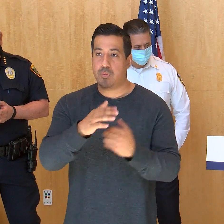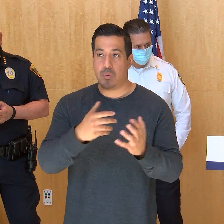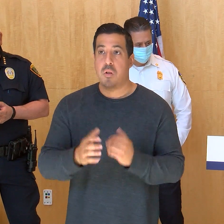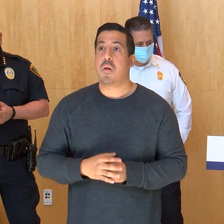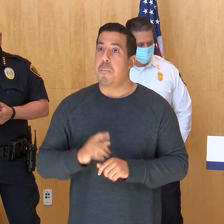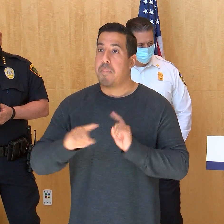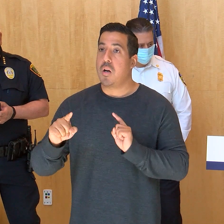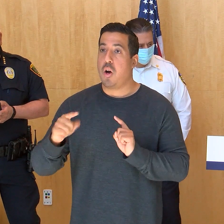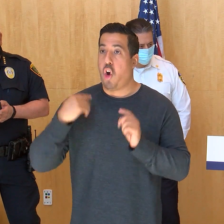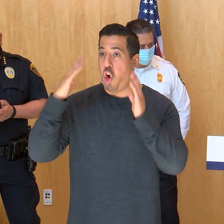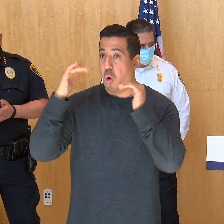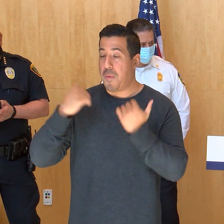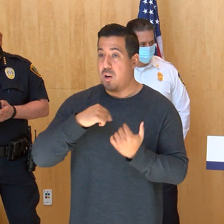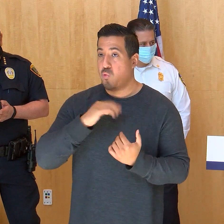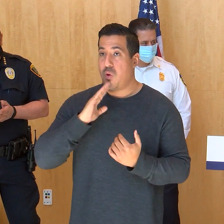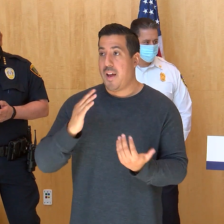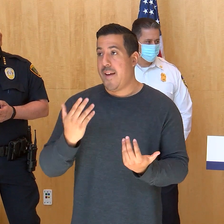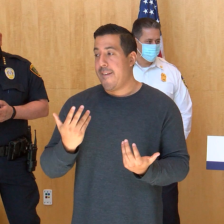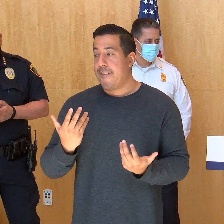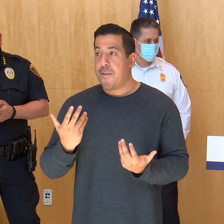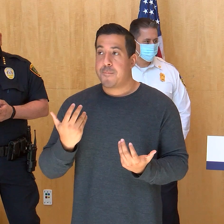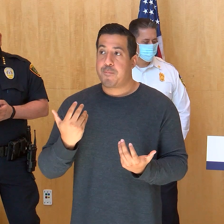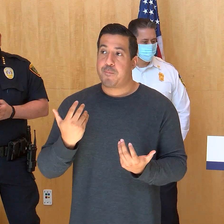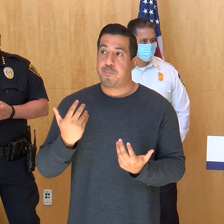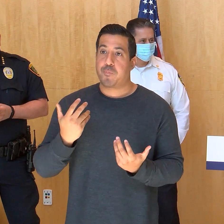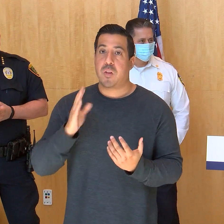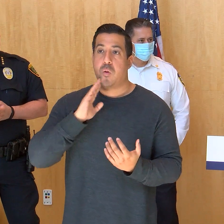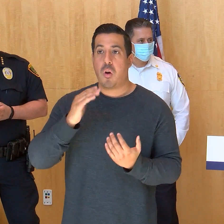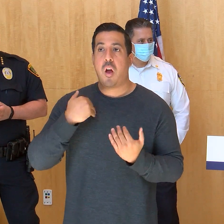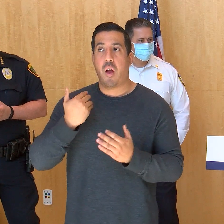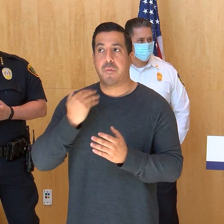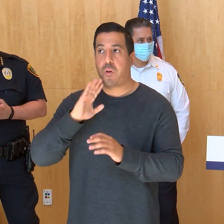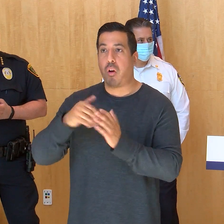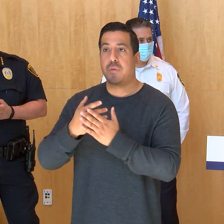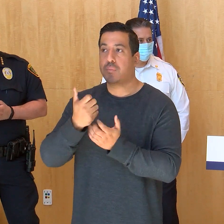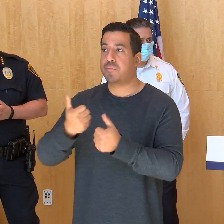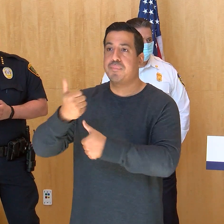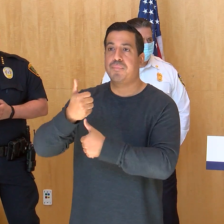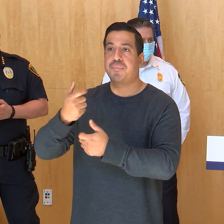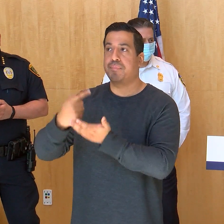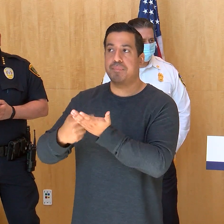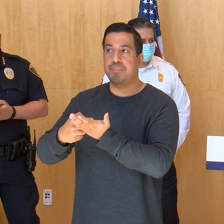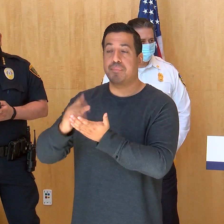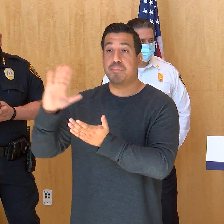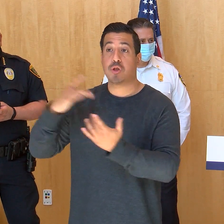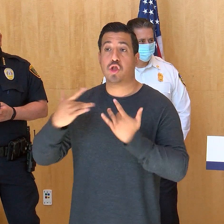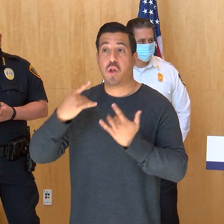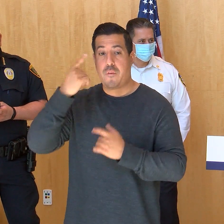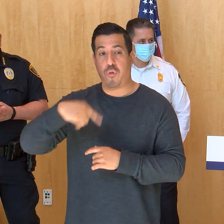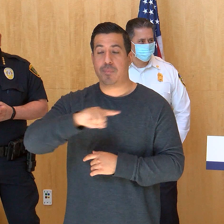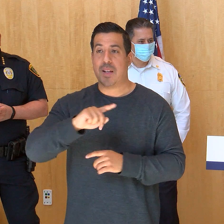hopefully I will have, obviously, the congressional delegation's concern is for the